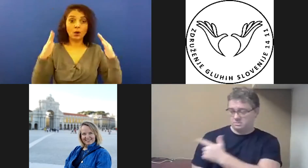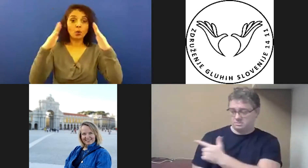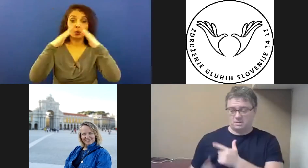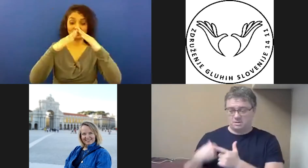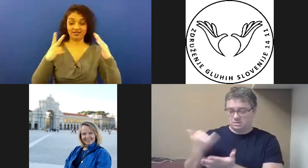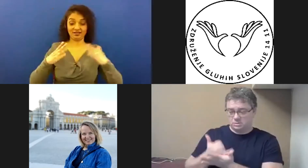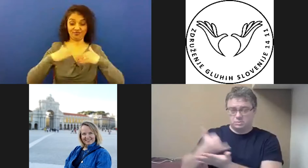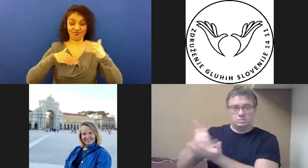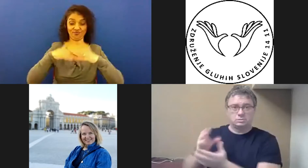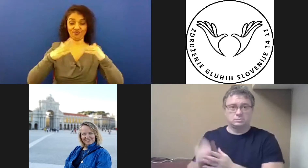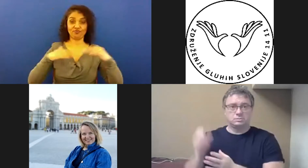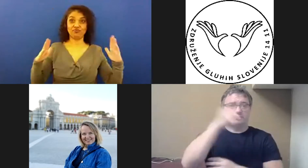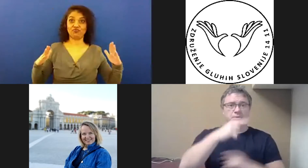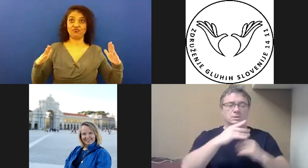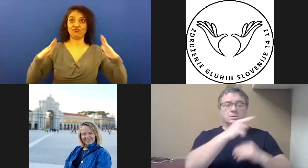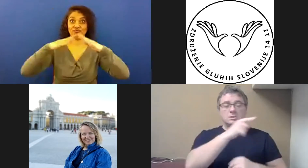My mother and me,